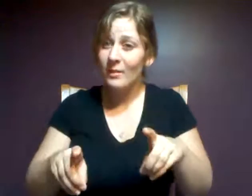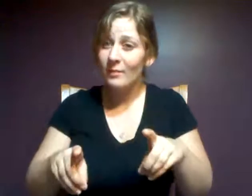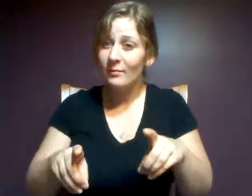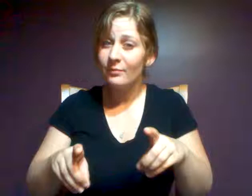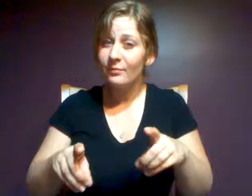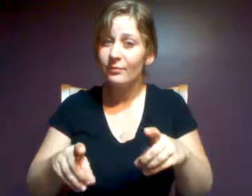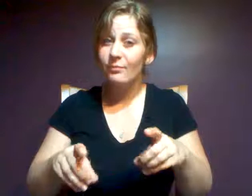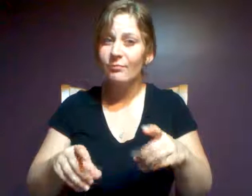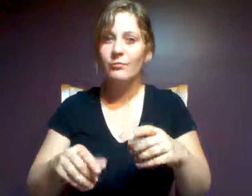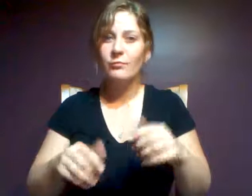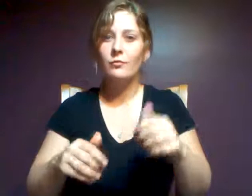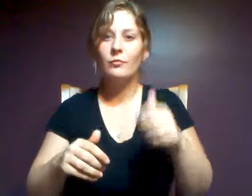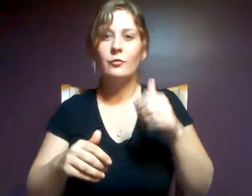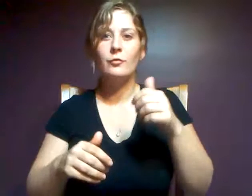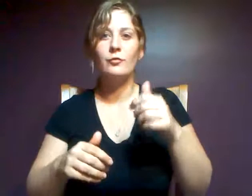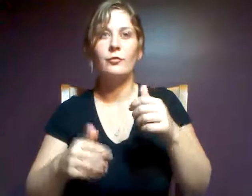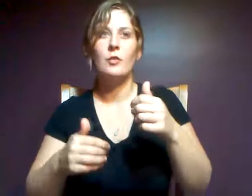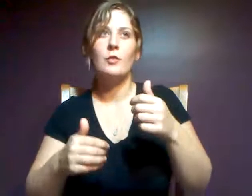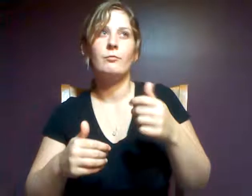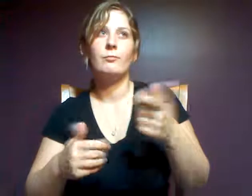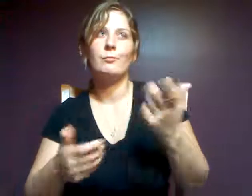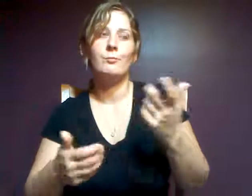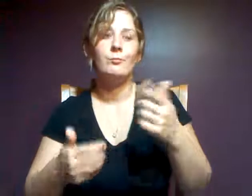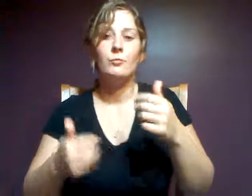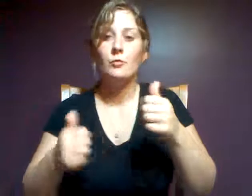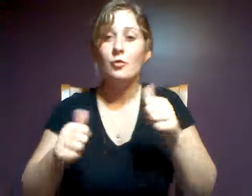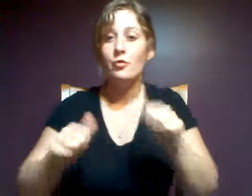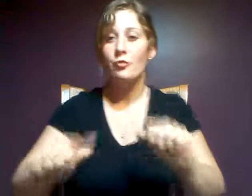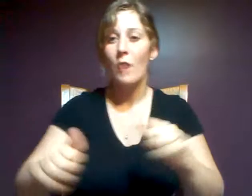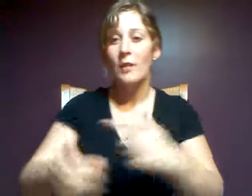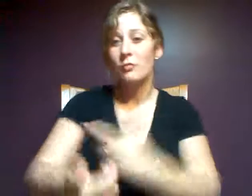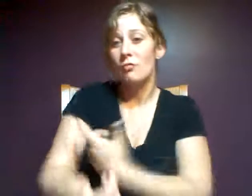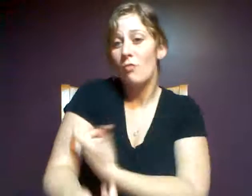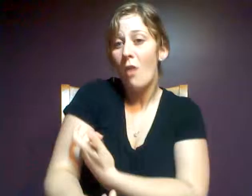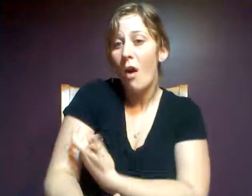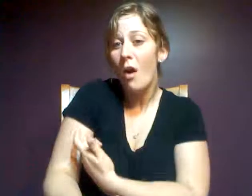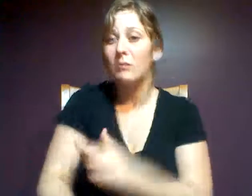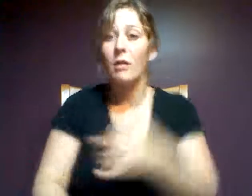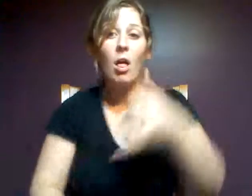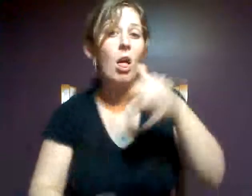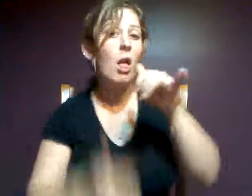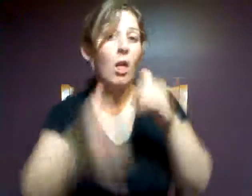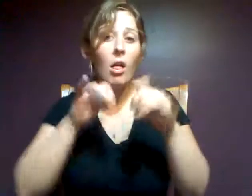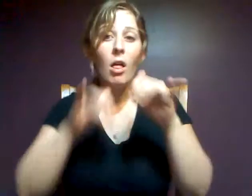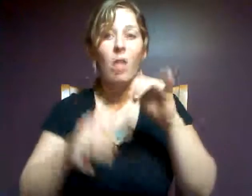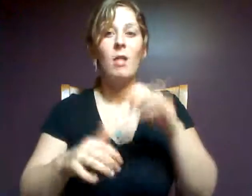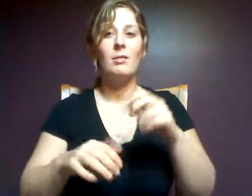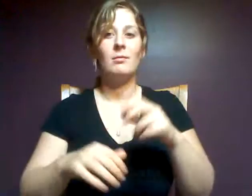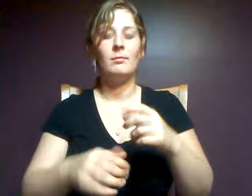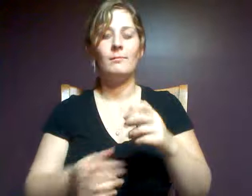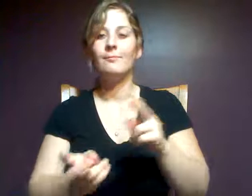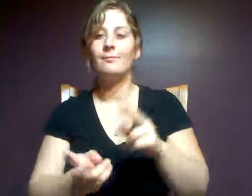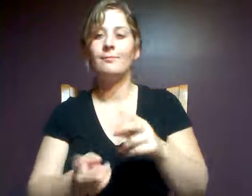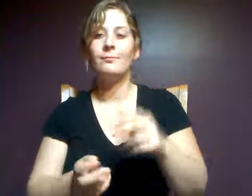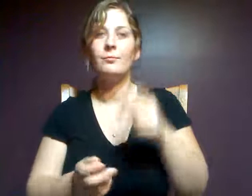cosmetic surgery, unprotected earlier sex, and self-harm. The pursuit of the perfect body